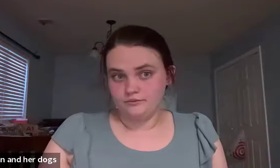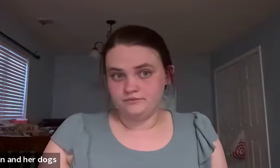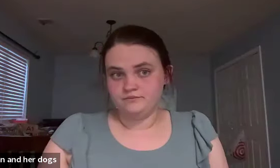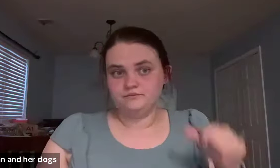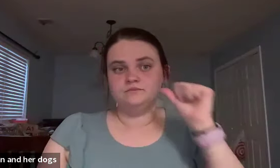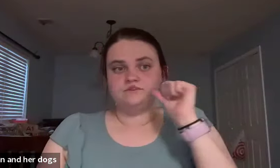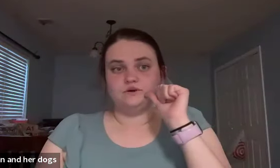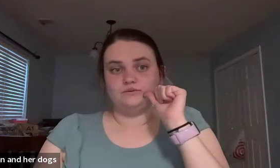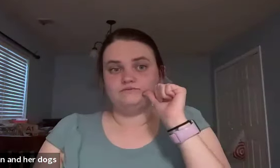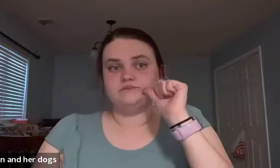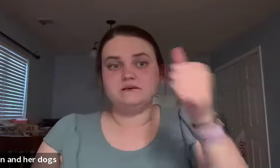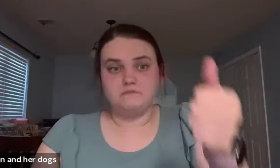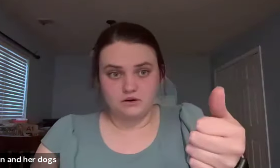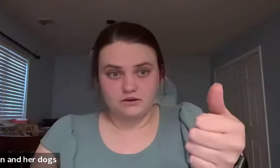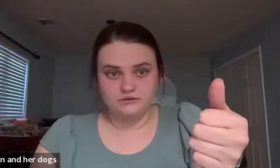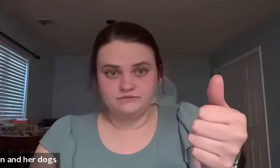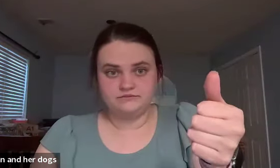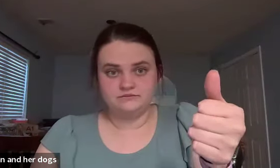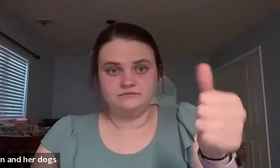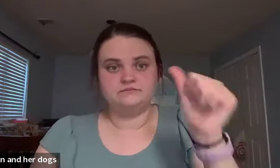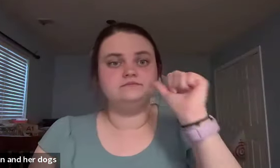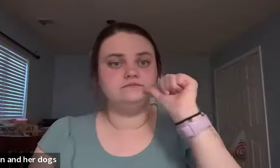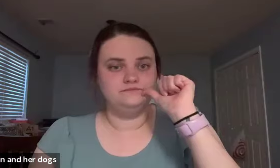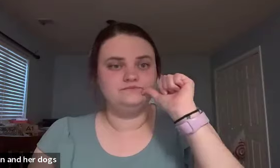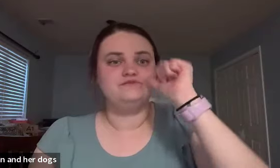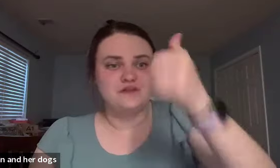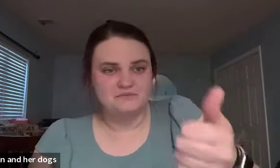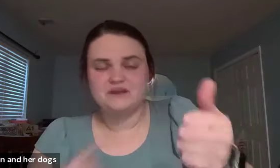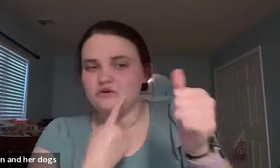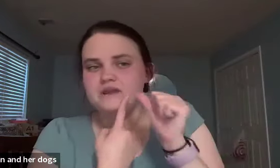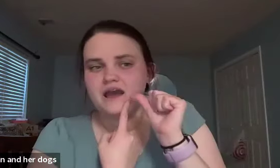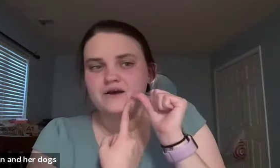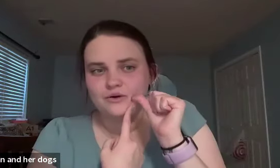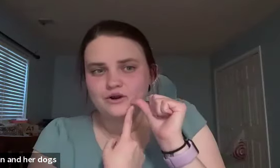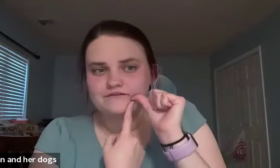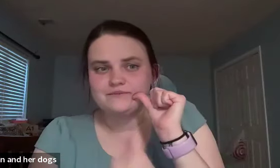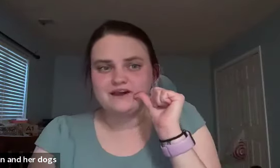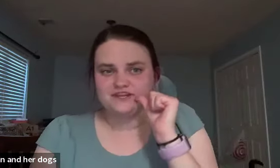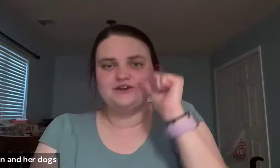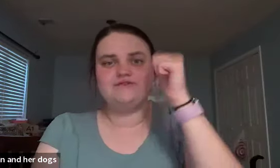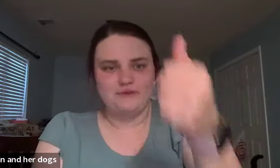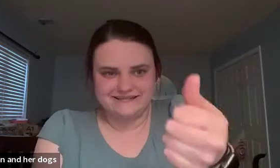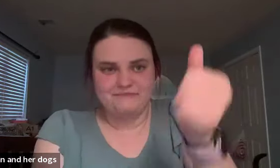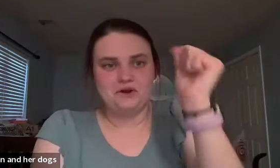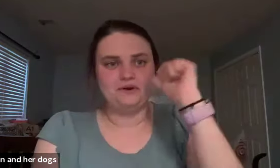tomorrow. So tomorrow. Thumb at the corner. Yeah. Corner of your mouth and you go forward.